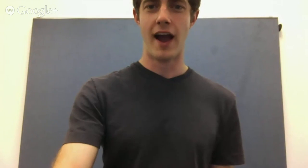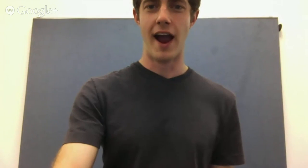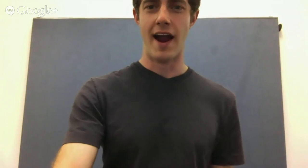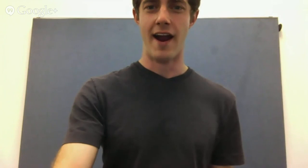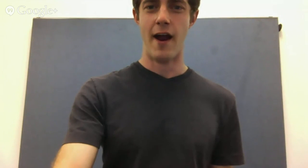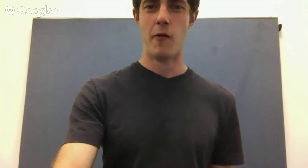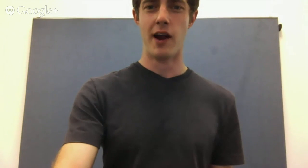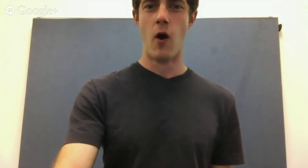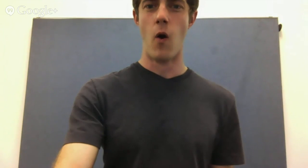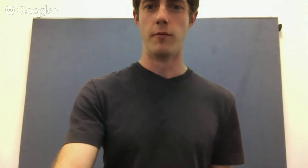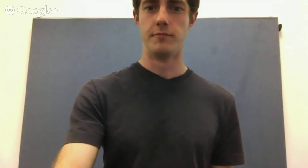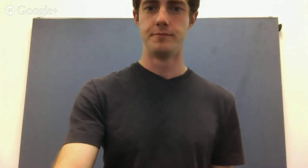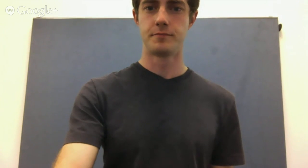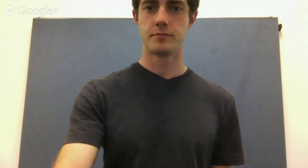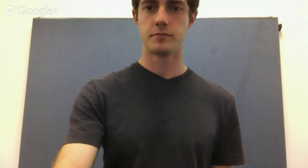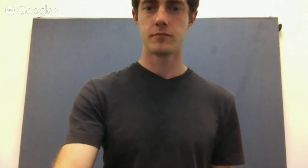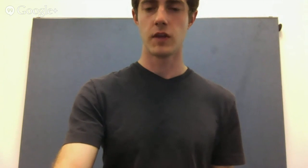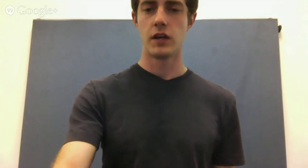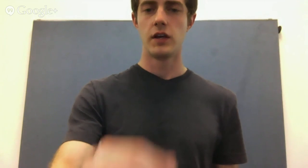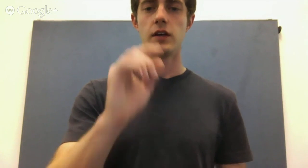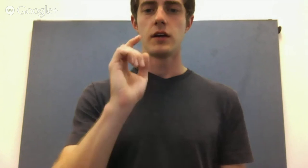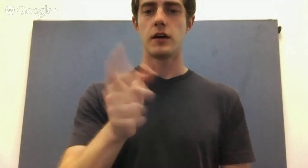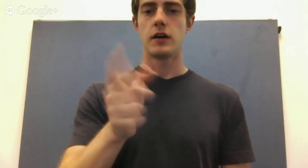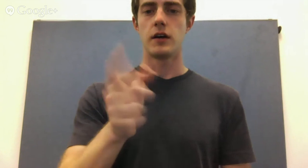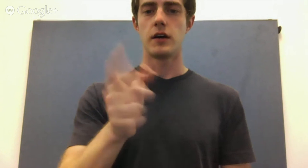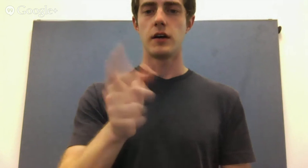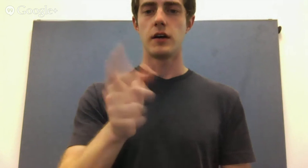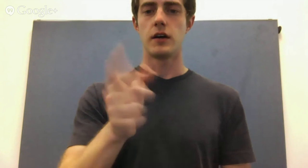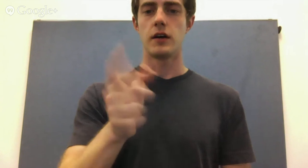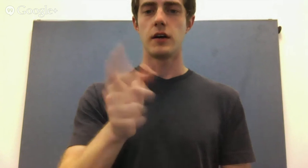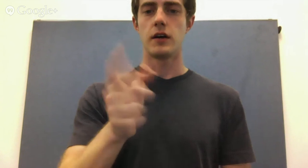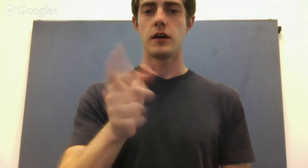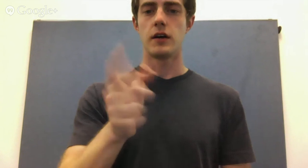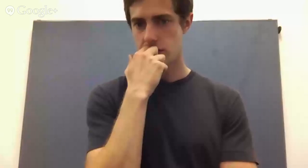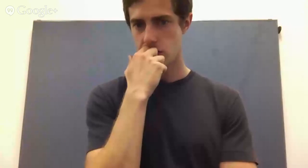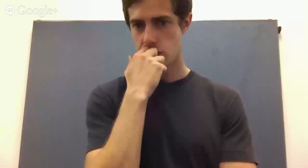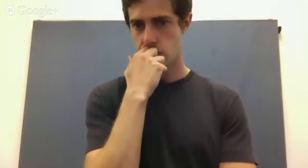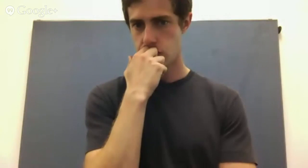Okay, here we go. Oh, actually, I haven't finished